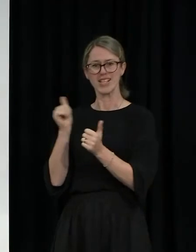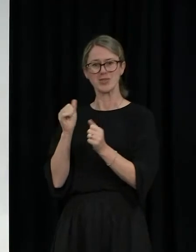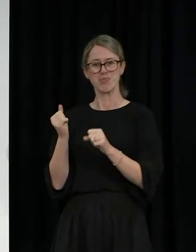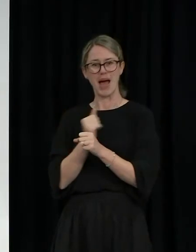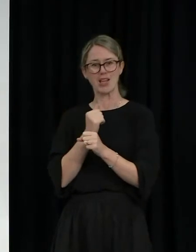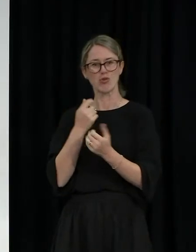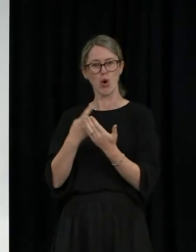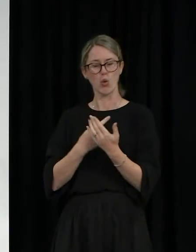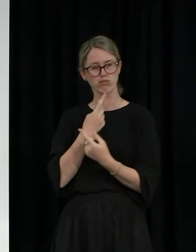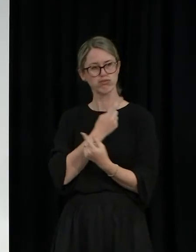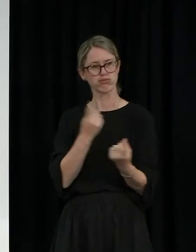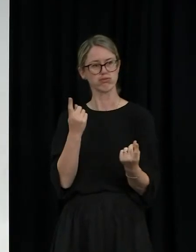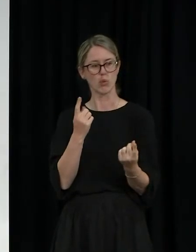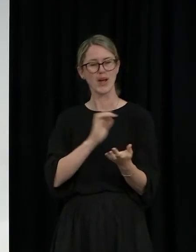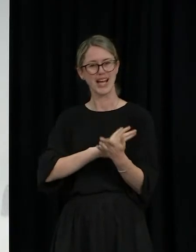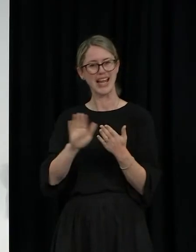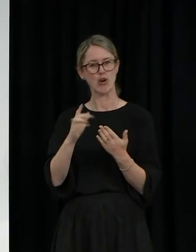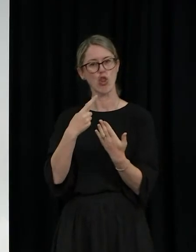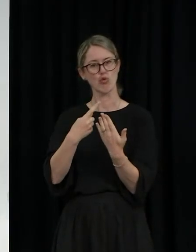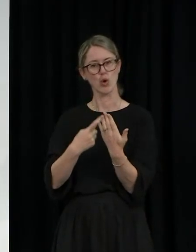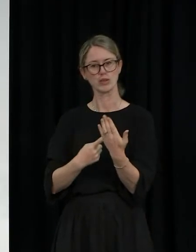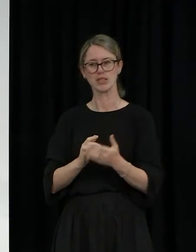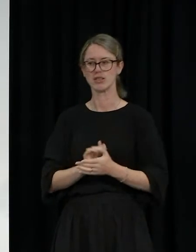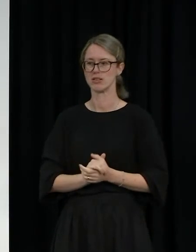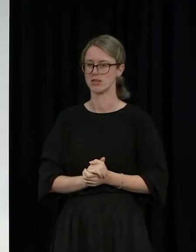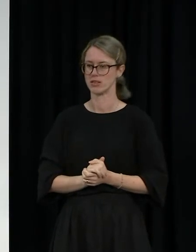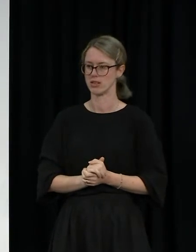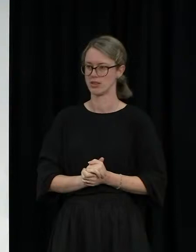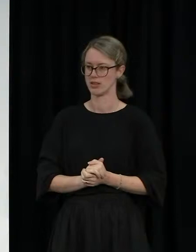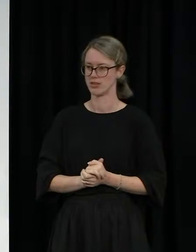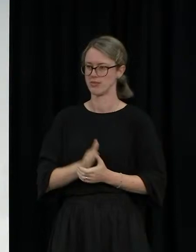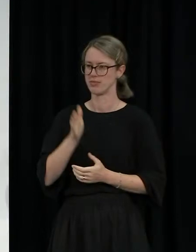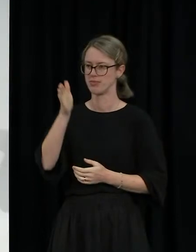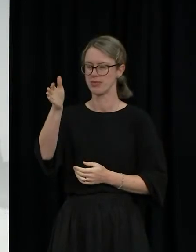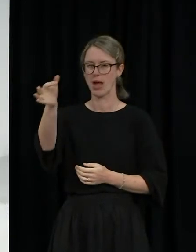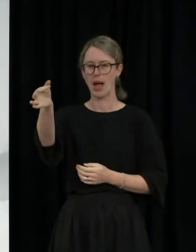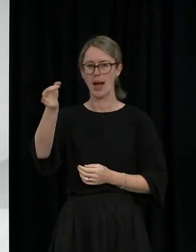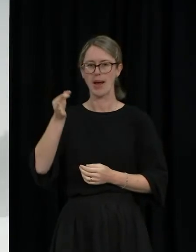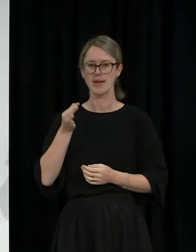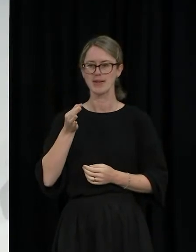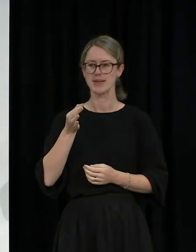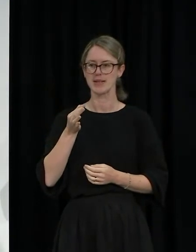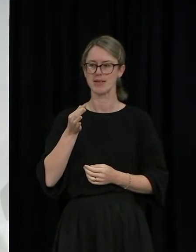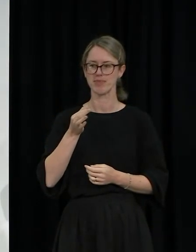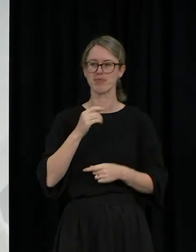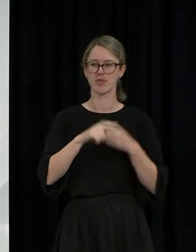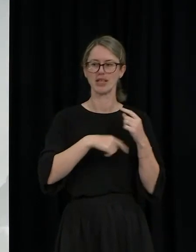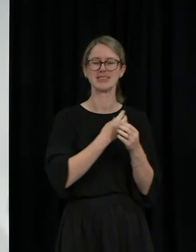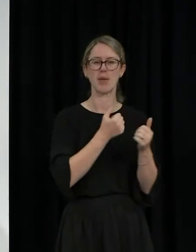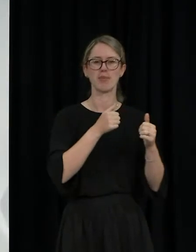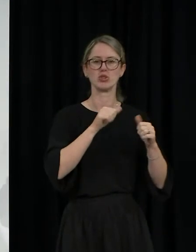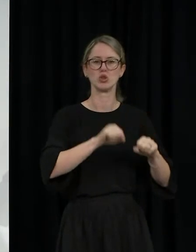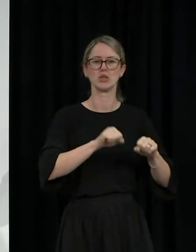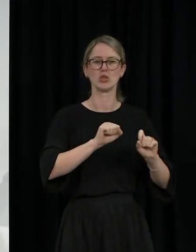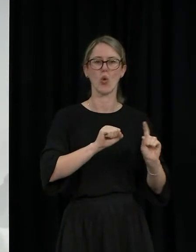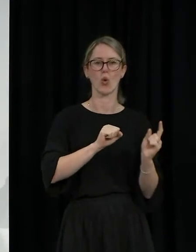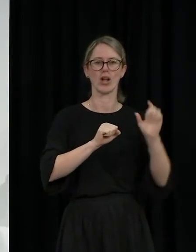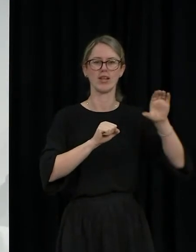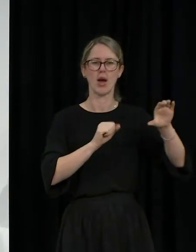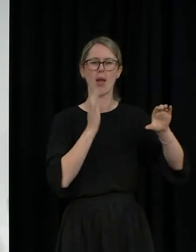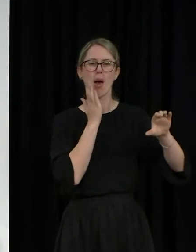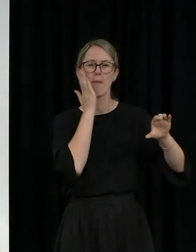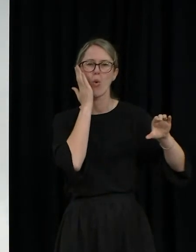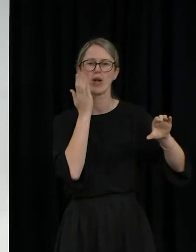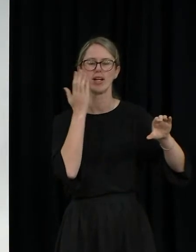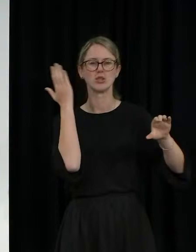made the rule, and we're very clear on what the rule is. Under Auckland's boundary exemptions, we've heard of secondary students who can't leave, say, if they're at boarding school